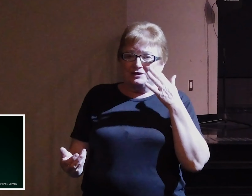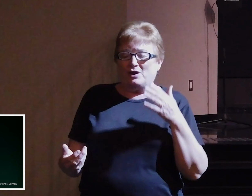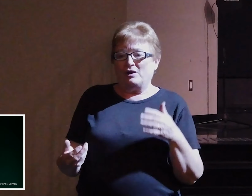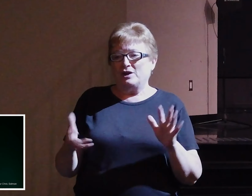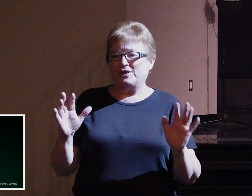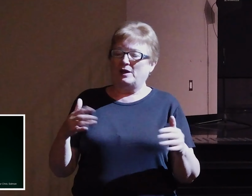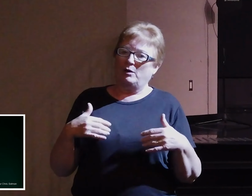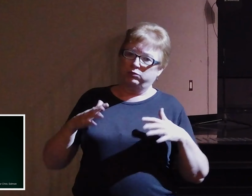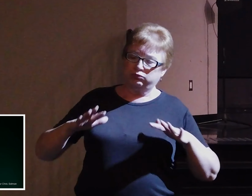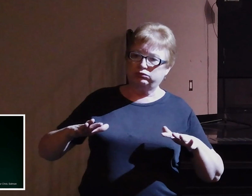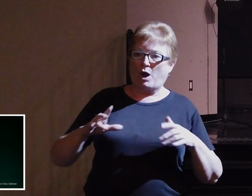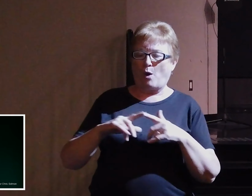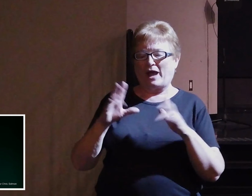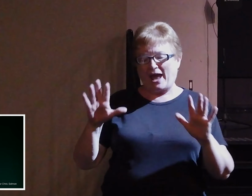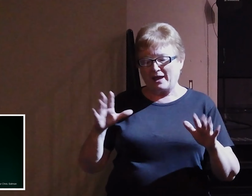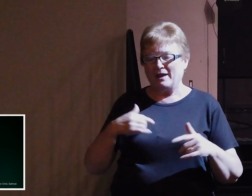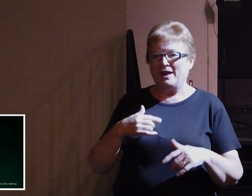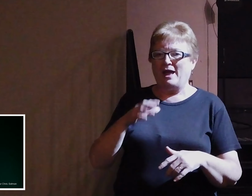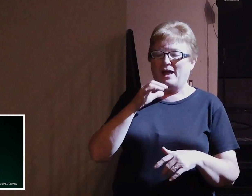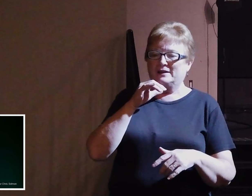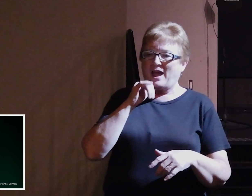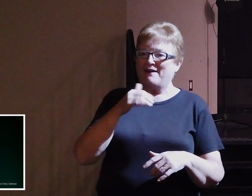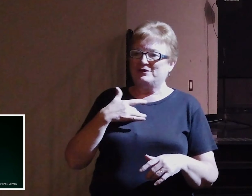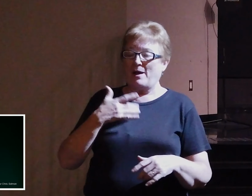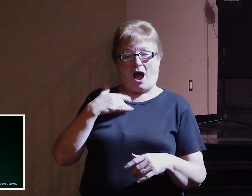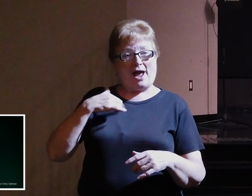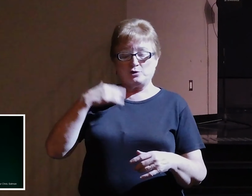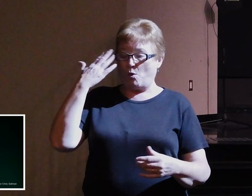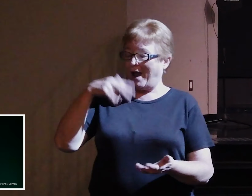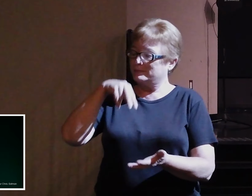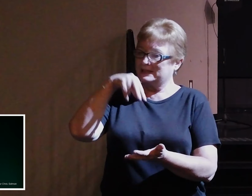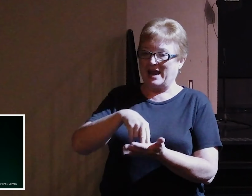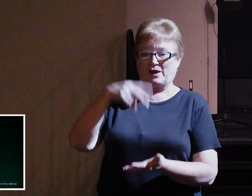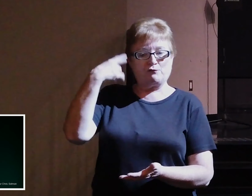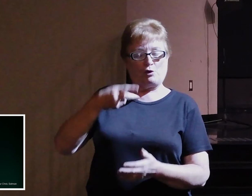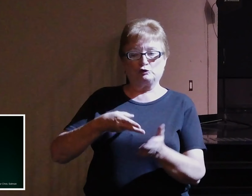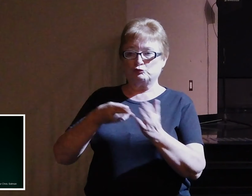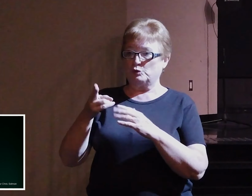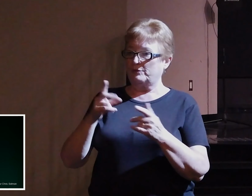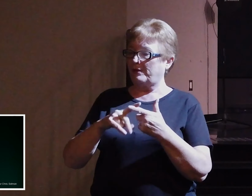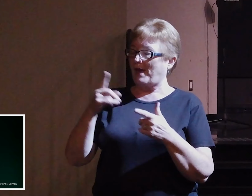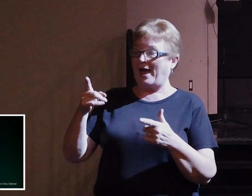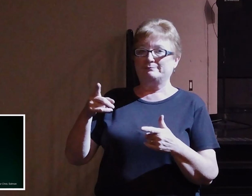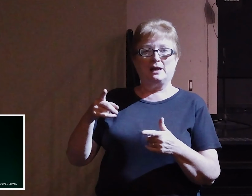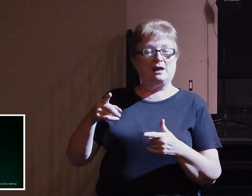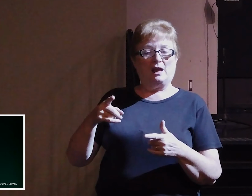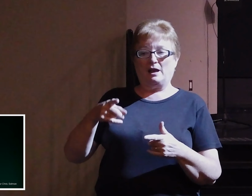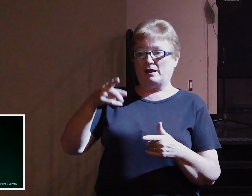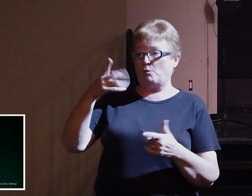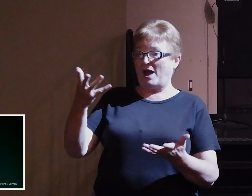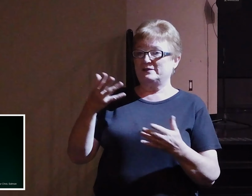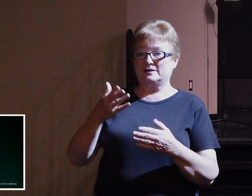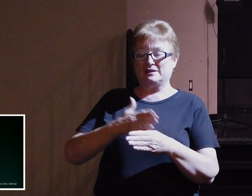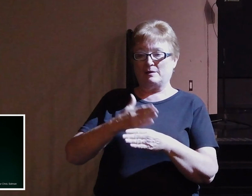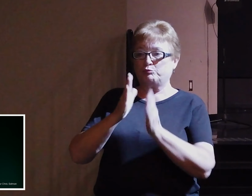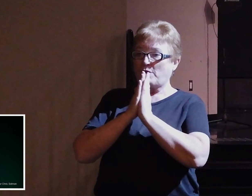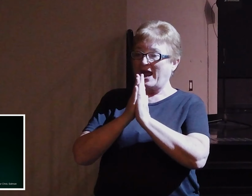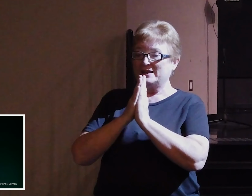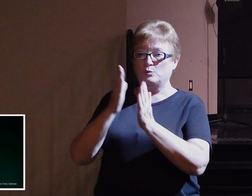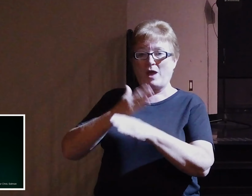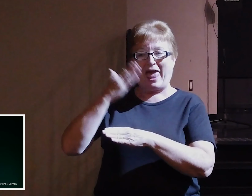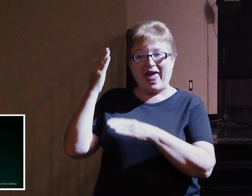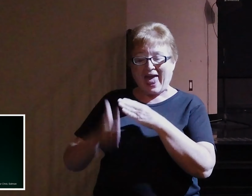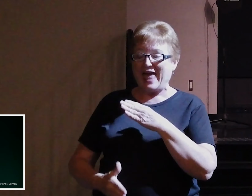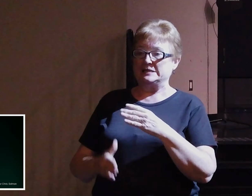bad to get the finger 15 times when you're standing for truth. It's kind of, I'm immune to it now. Somebody shoots me the finger, oh, well, whatever.